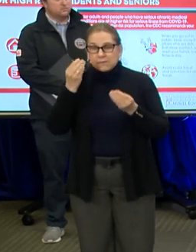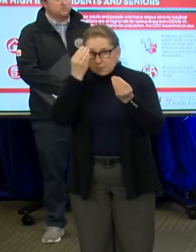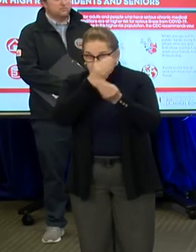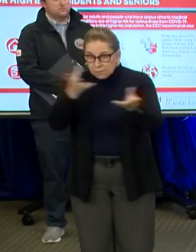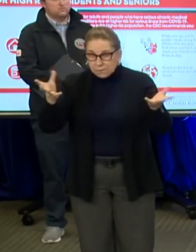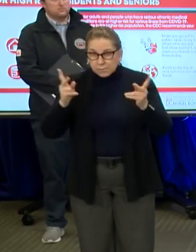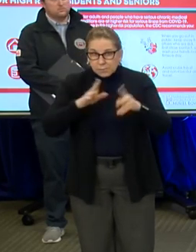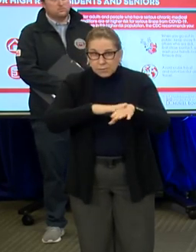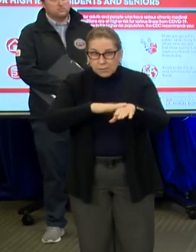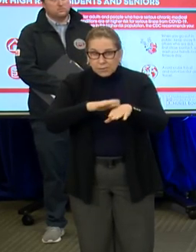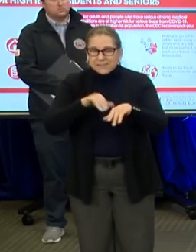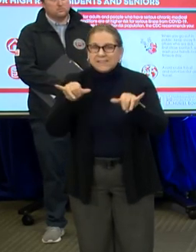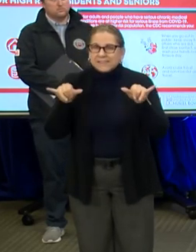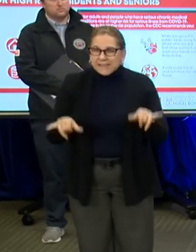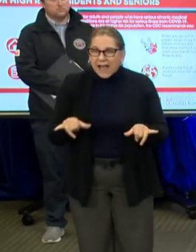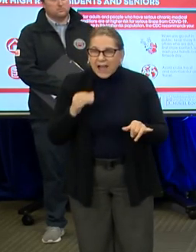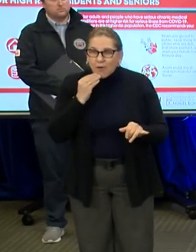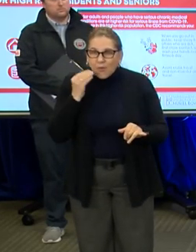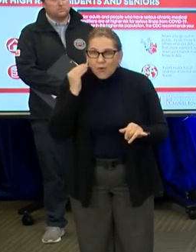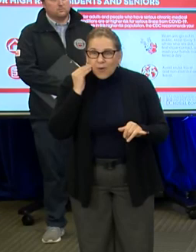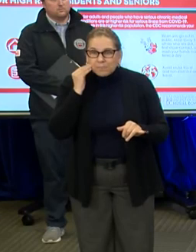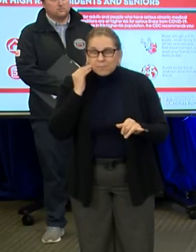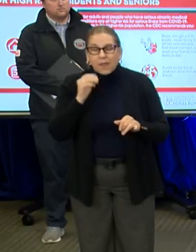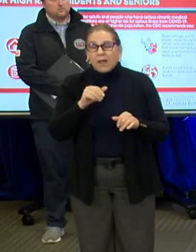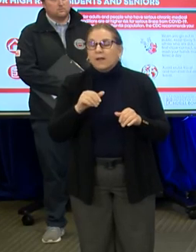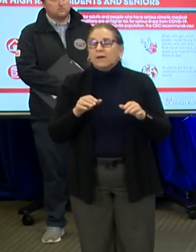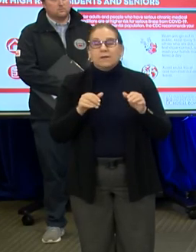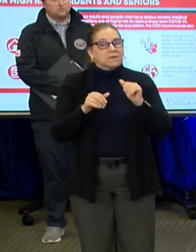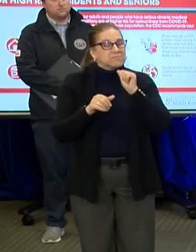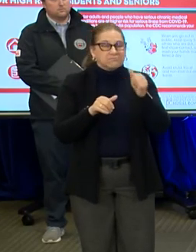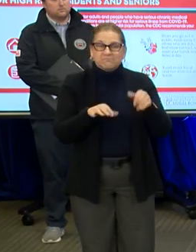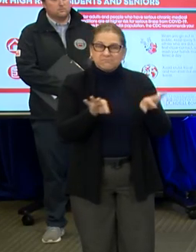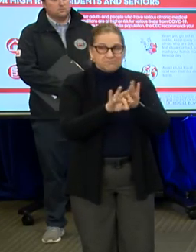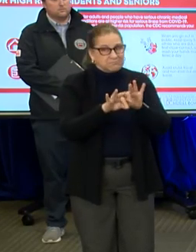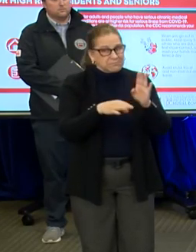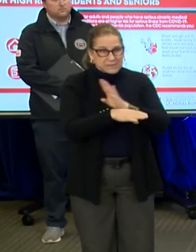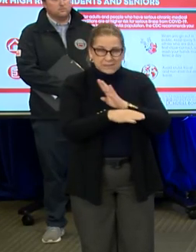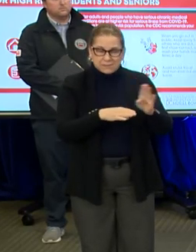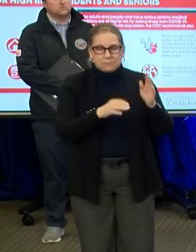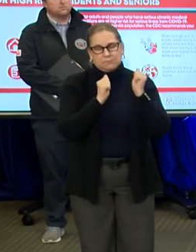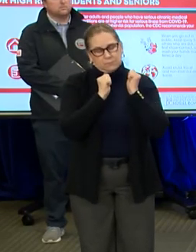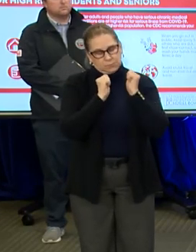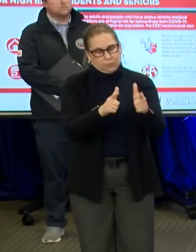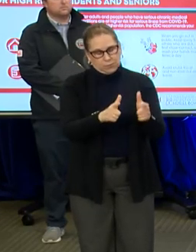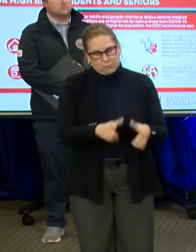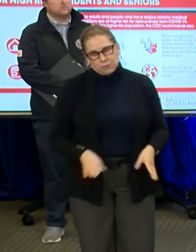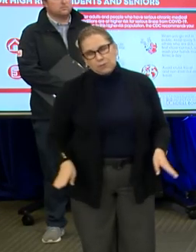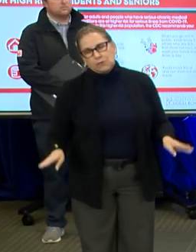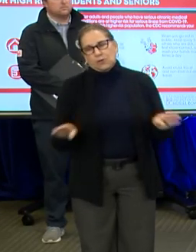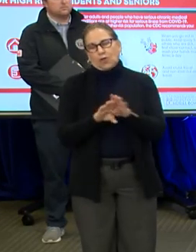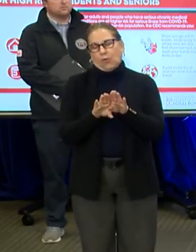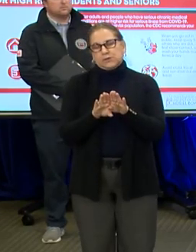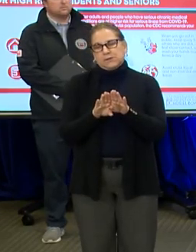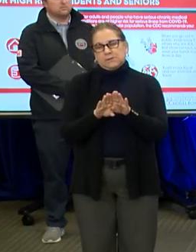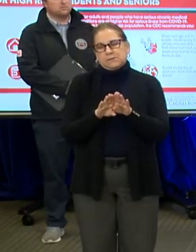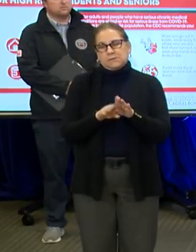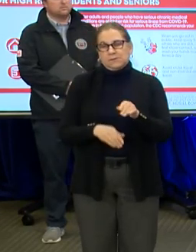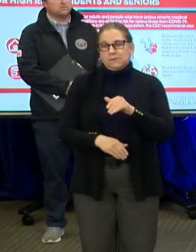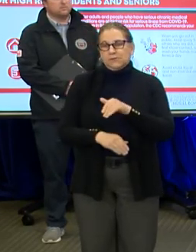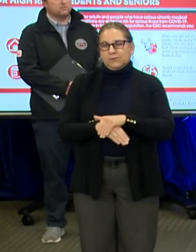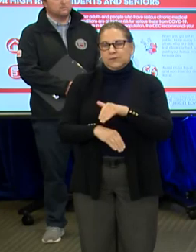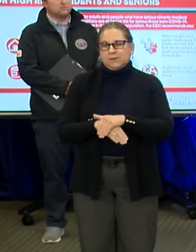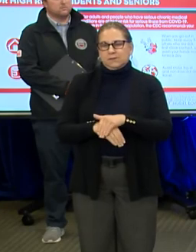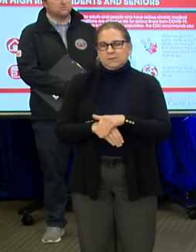non-essential businesses in Washington, D.C. will be closing. Tonight, we also want to share more information about